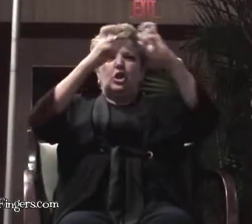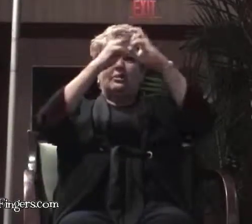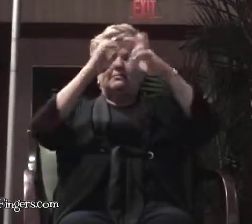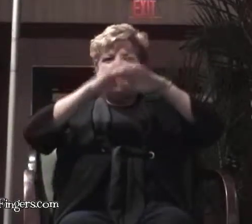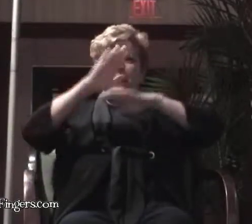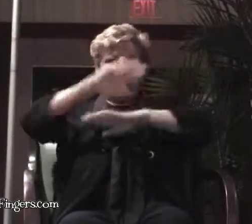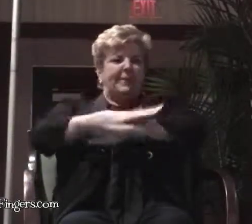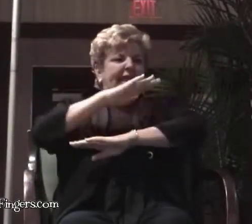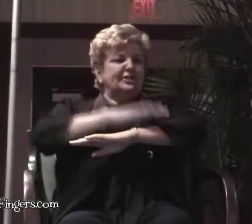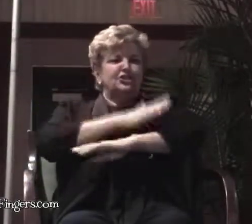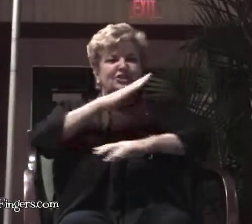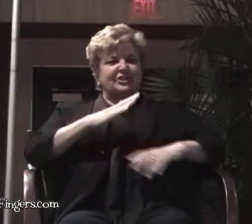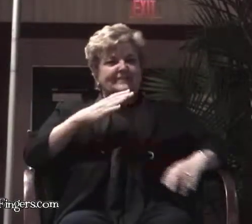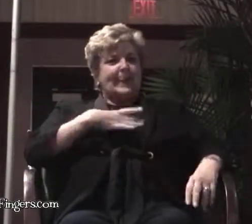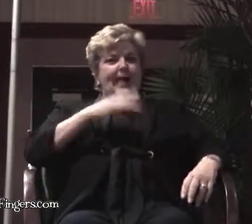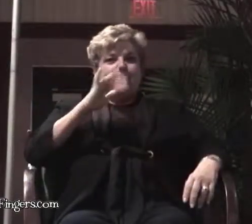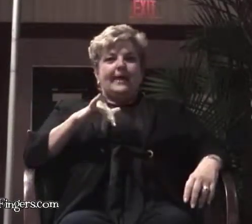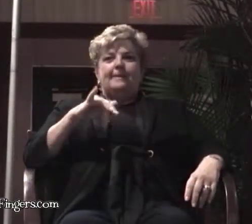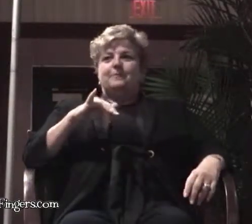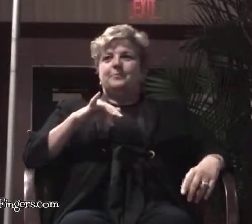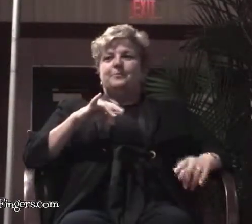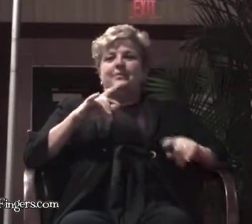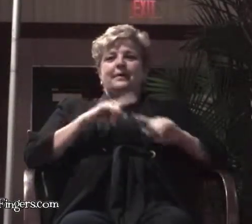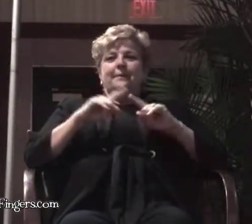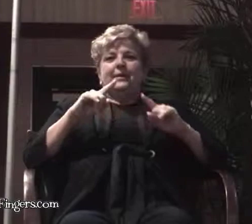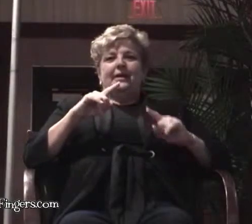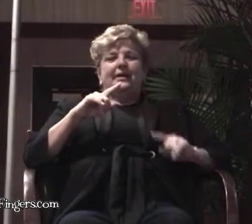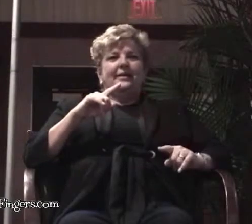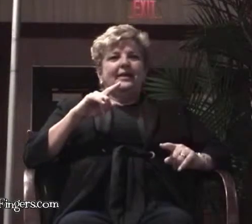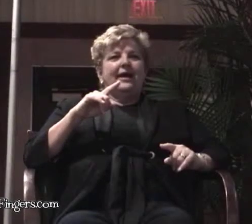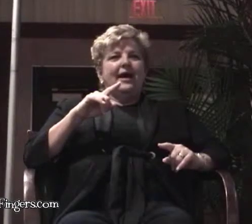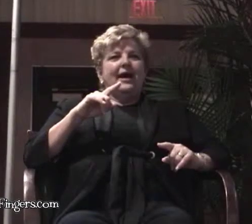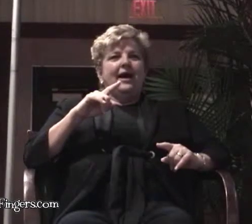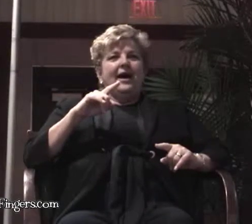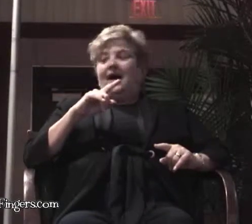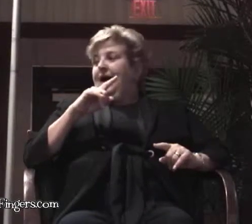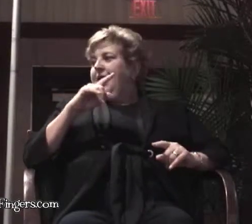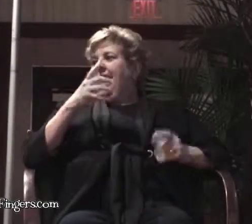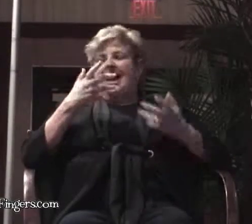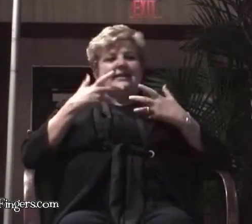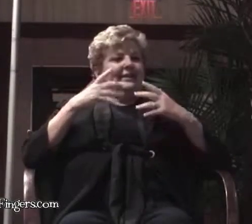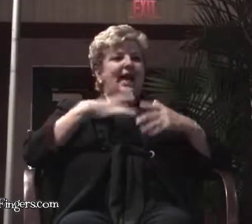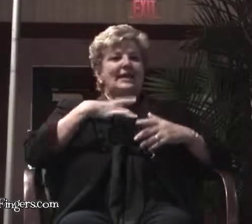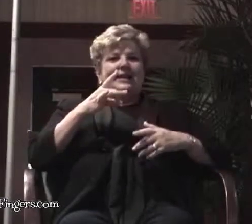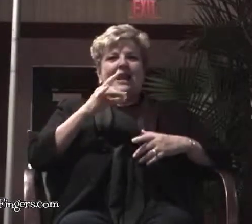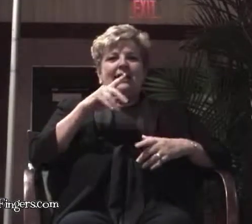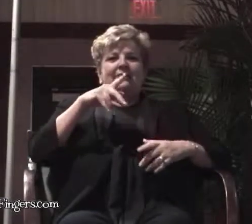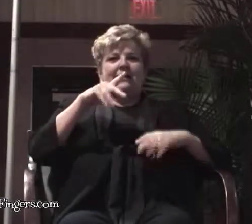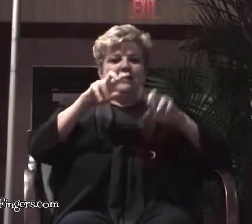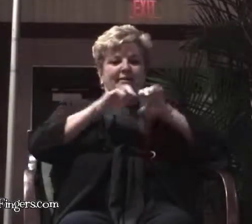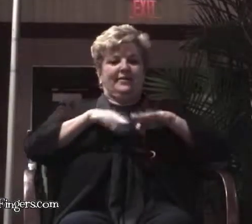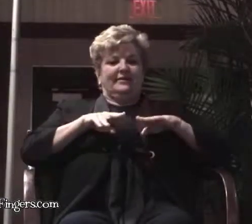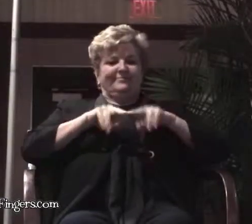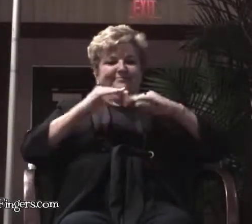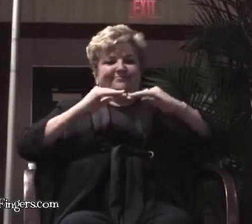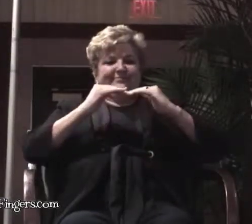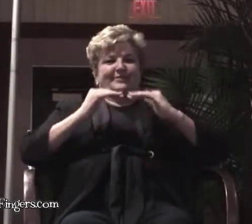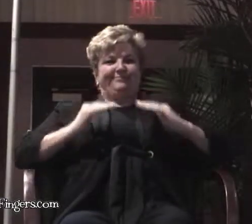like, and I had to get off this podium here because I knew I'd fall off of it. Because I tend to get animated. When